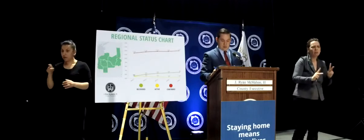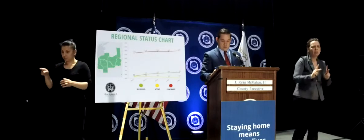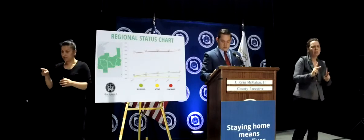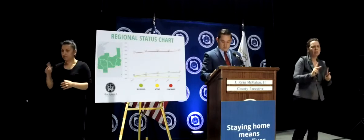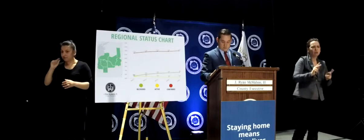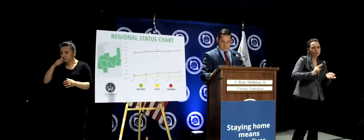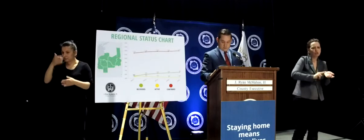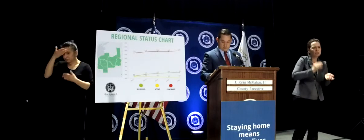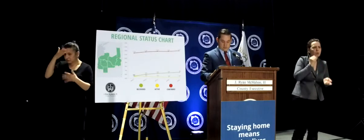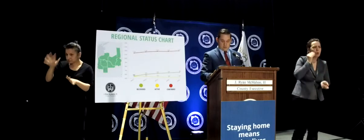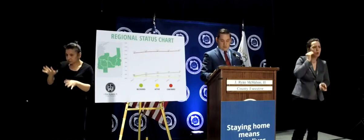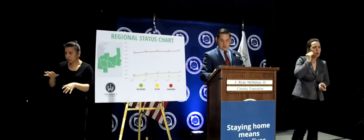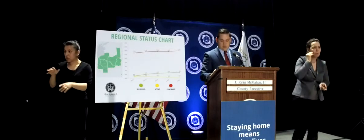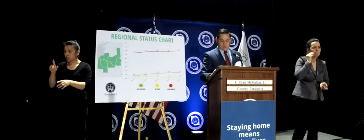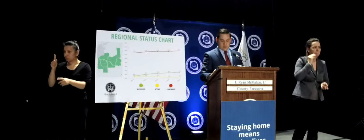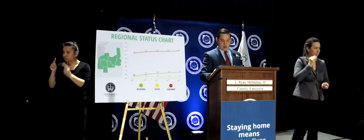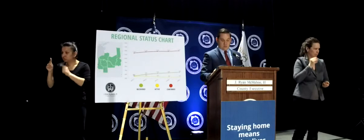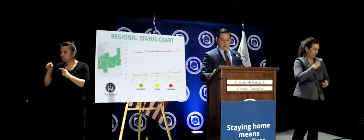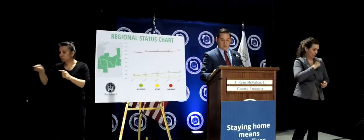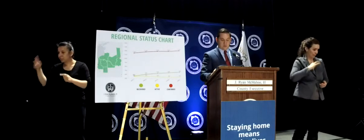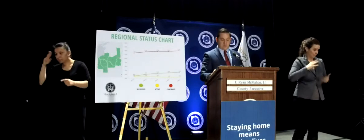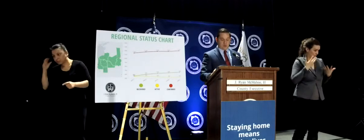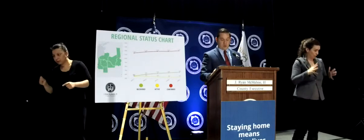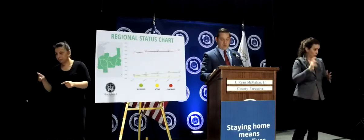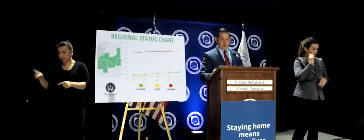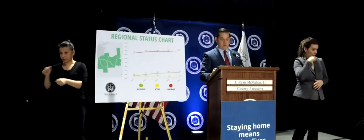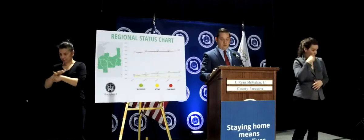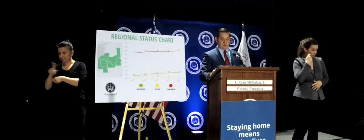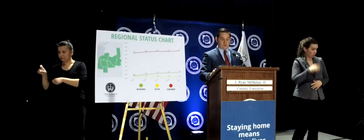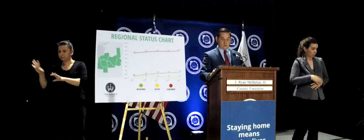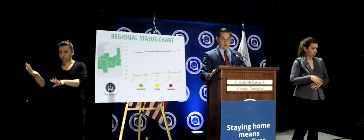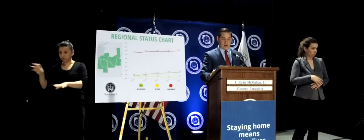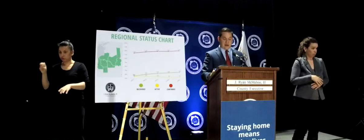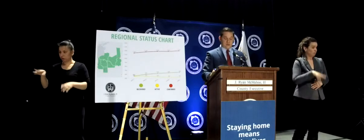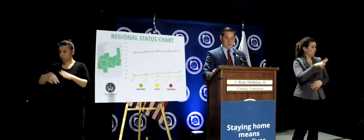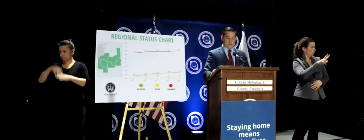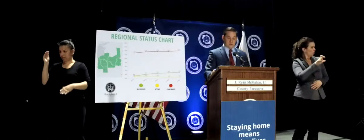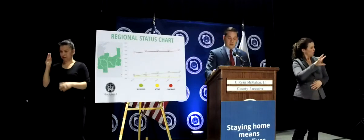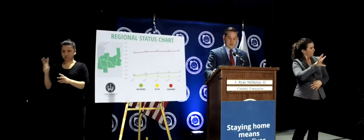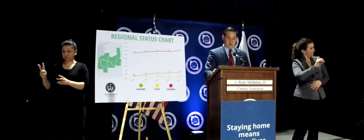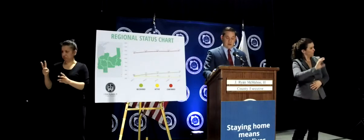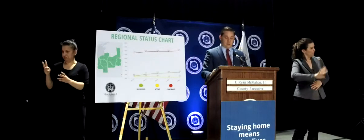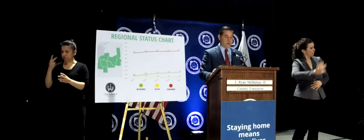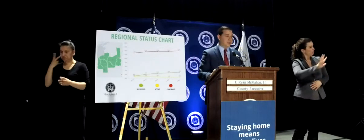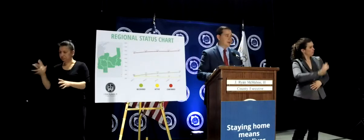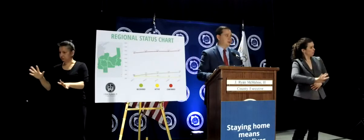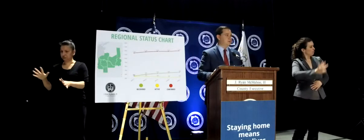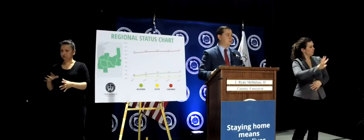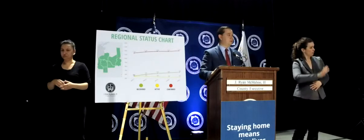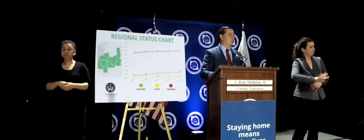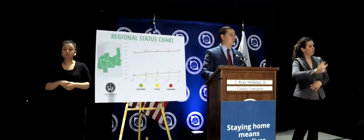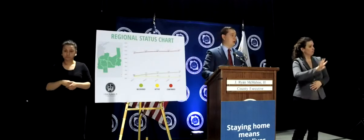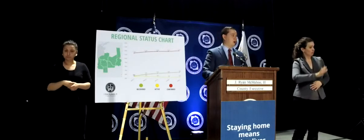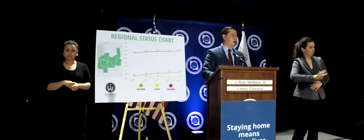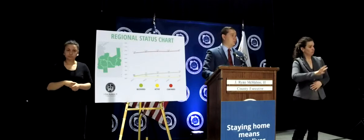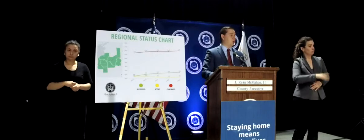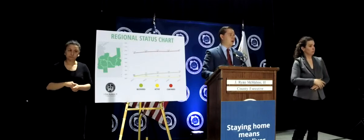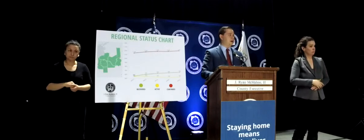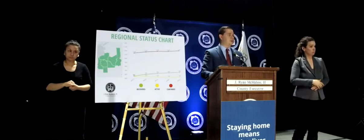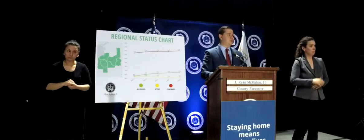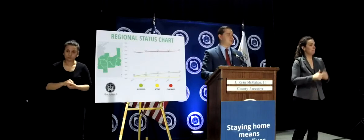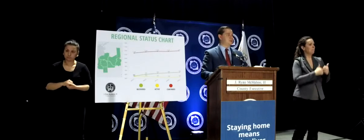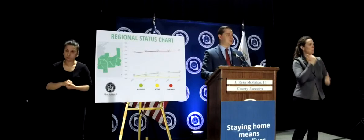we had 350. I believe the majority of those were actually related to